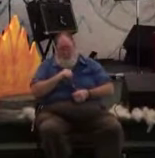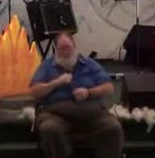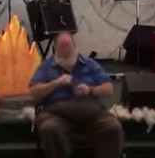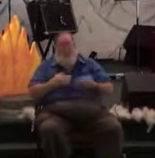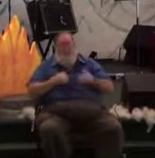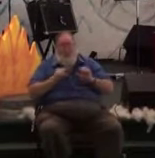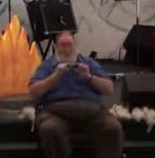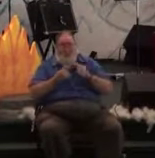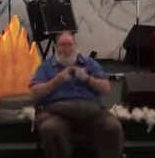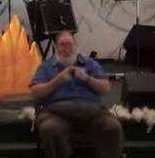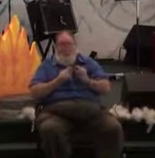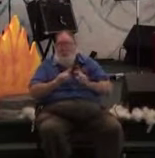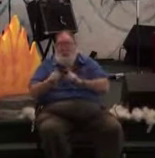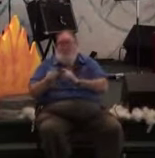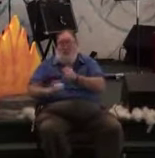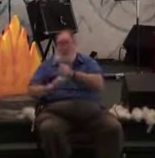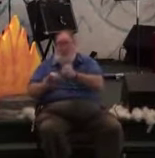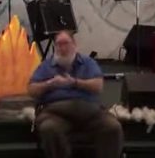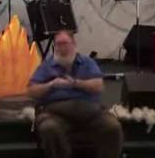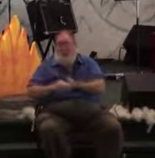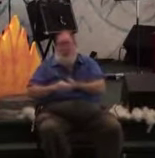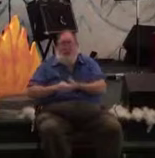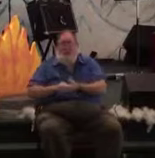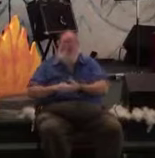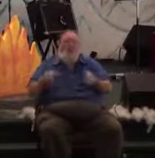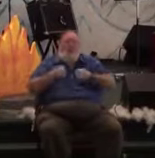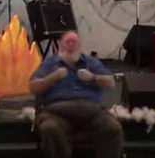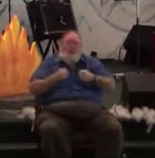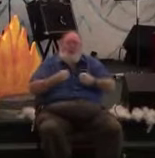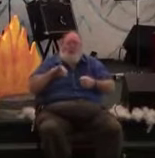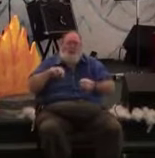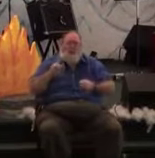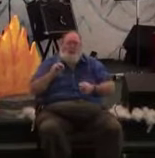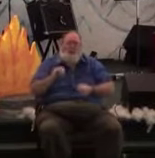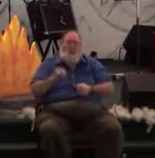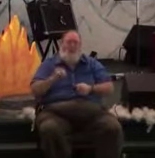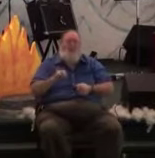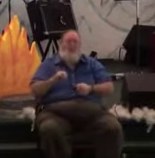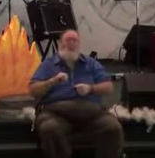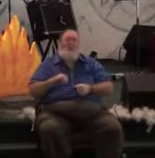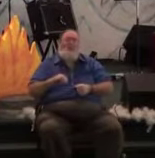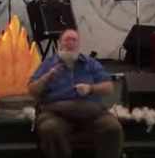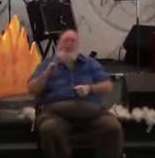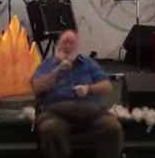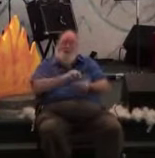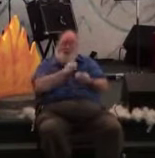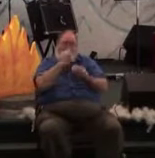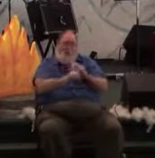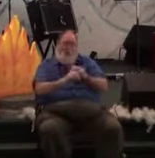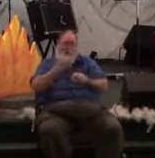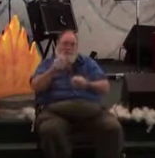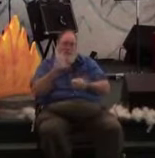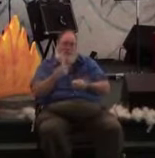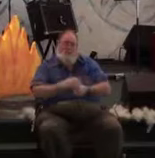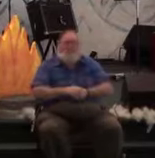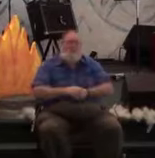thing. Winter Jam is going to be March 1st, and that's geared towards our young people, but